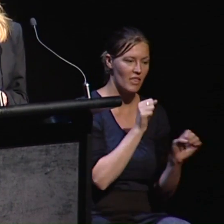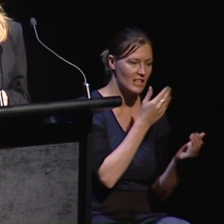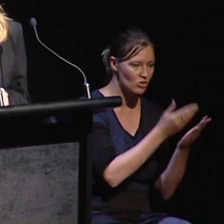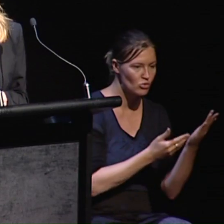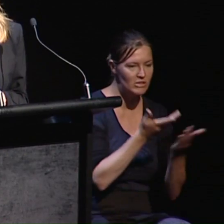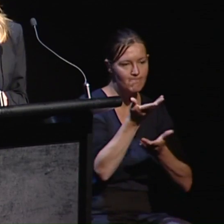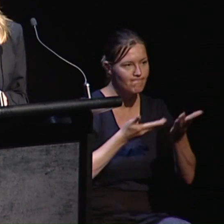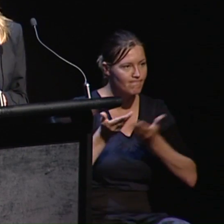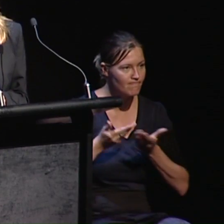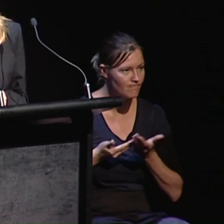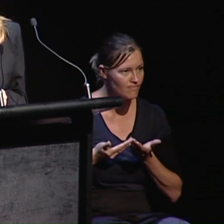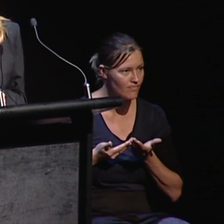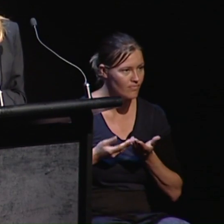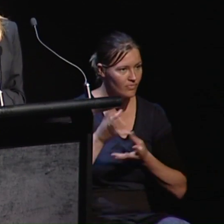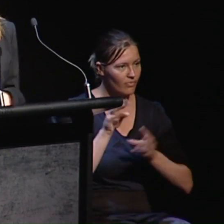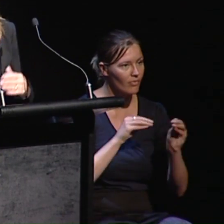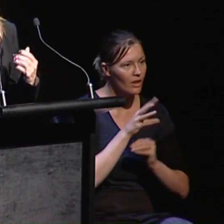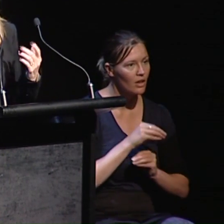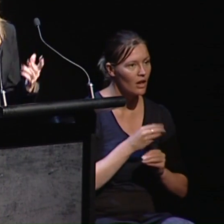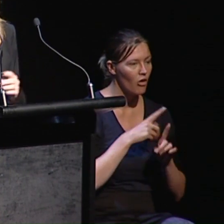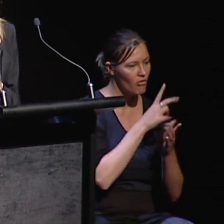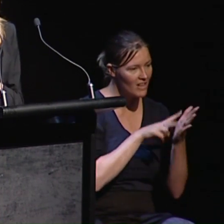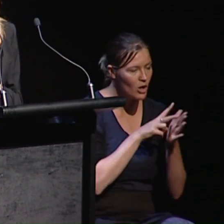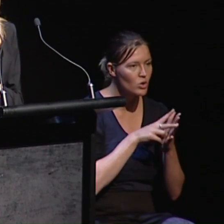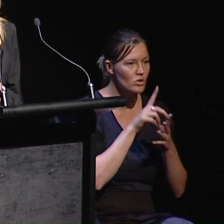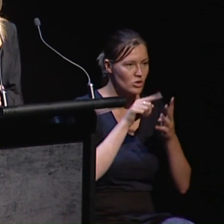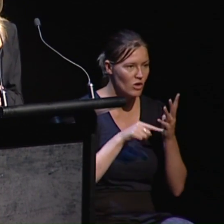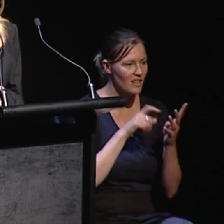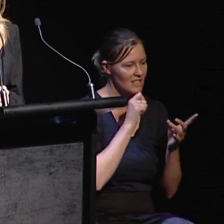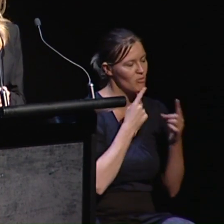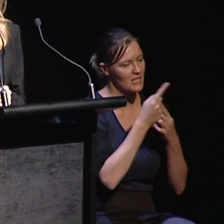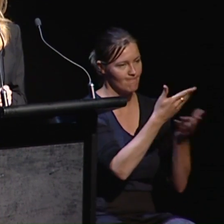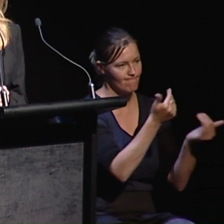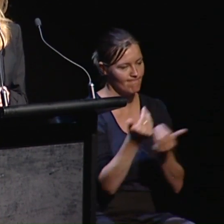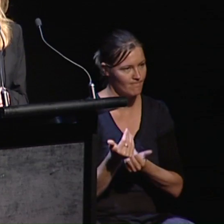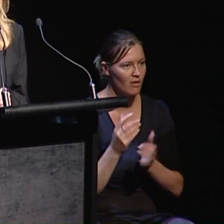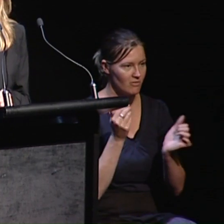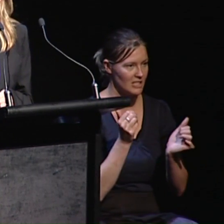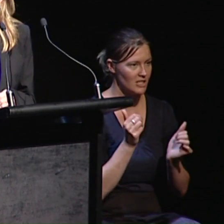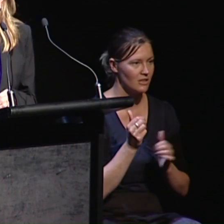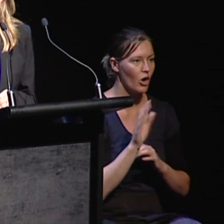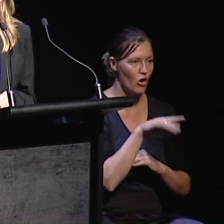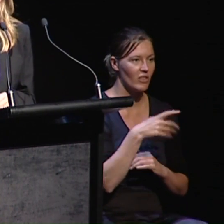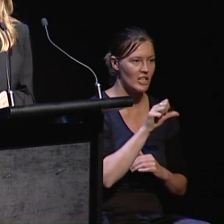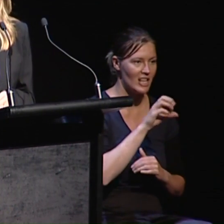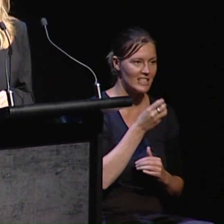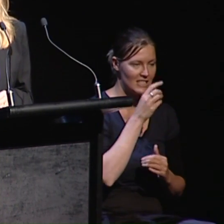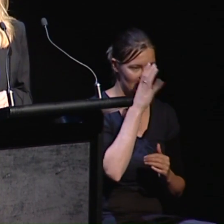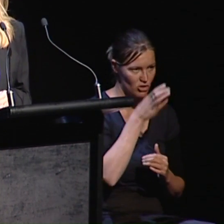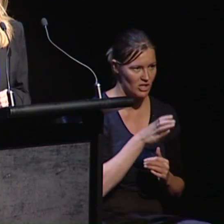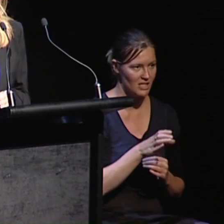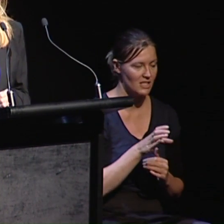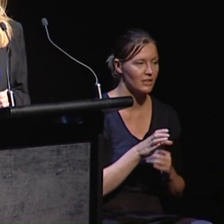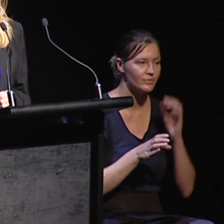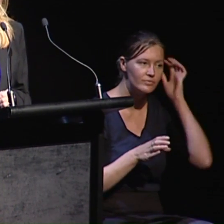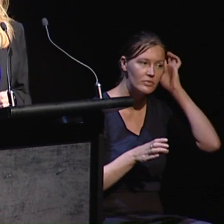or surveys, videos, all those kinds of things. And you can see some of those contributions on our website, and the